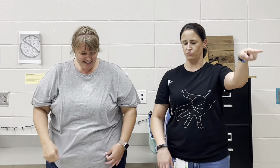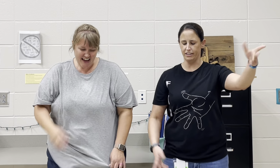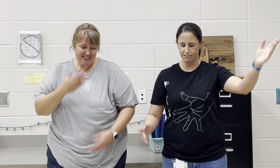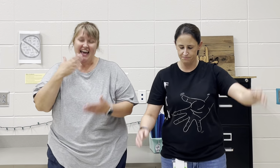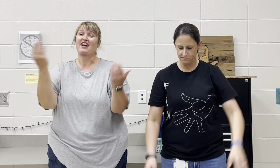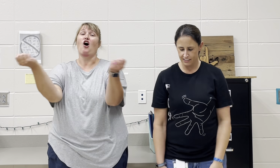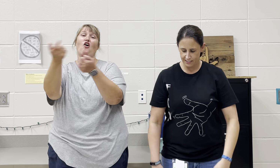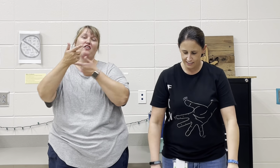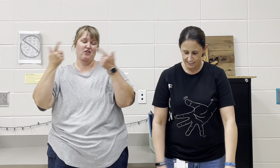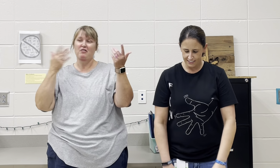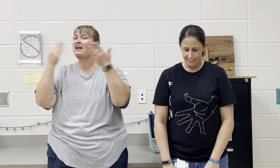Thank all of you.